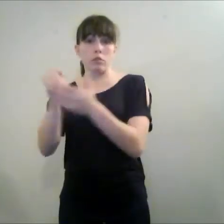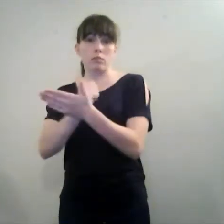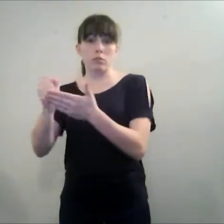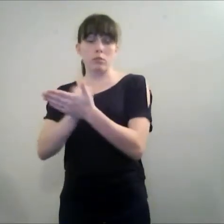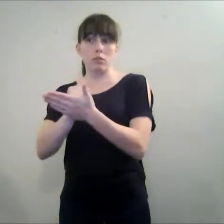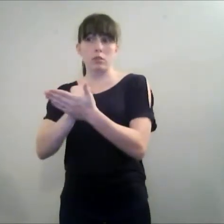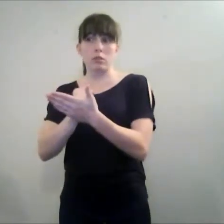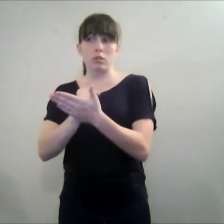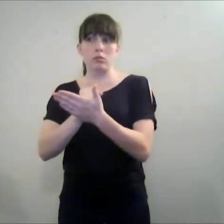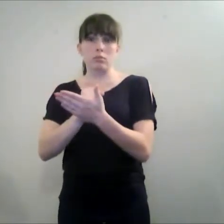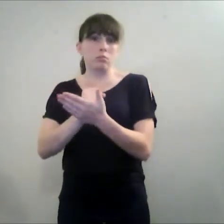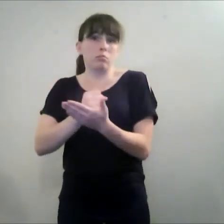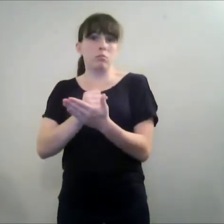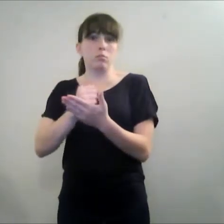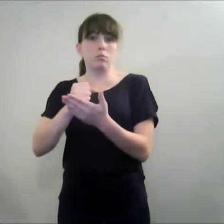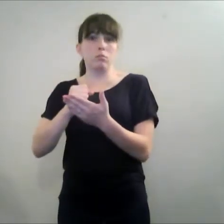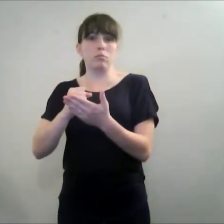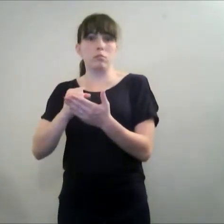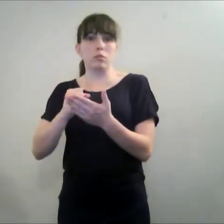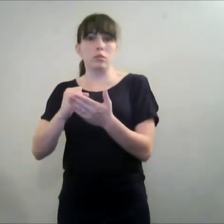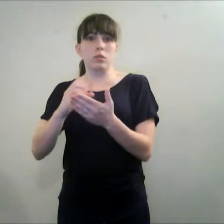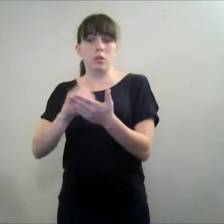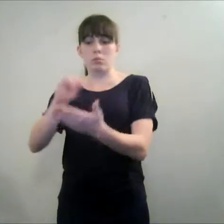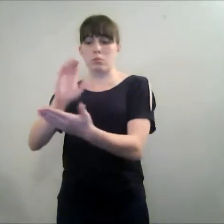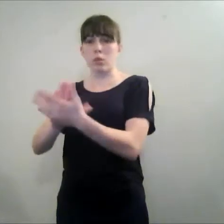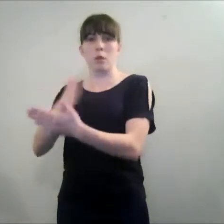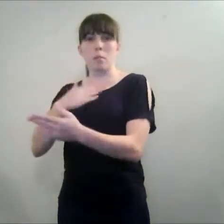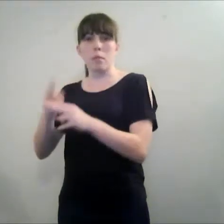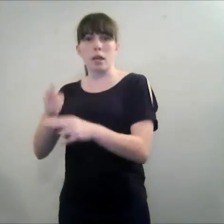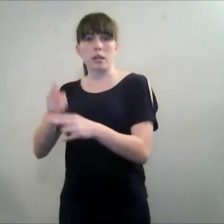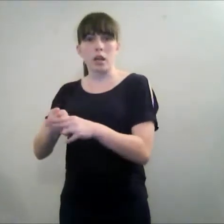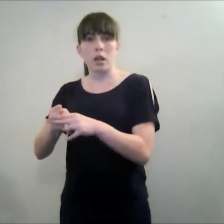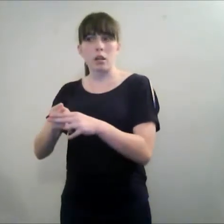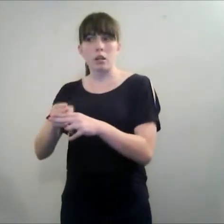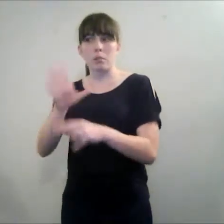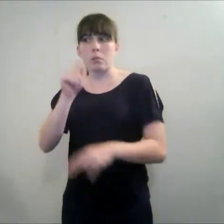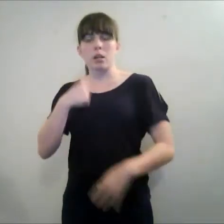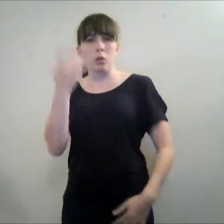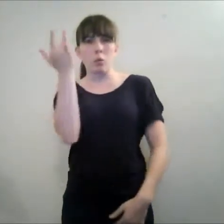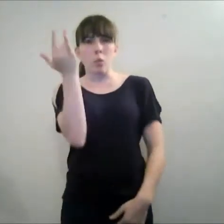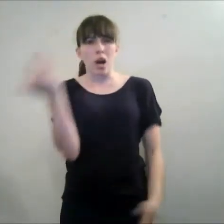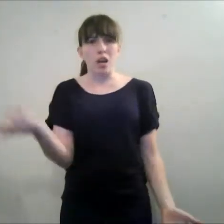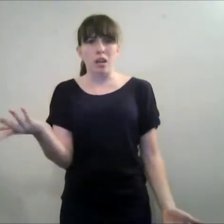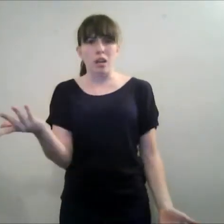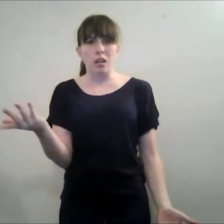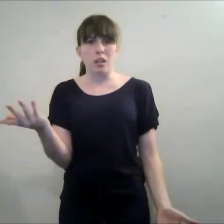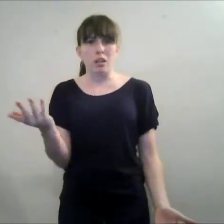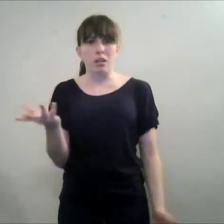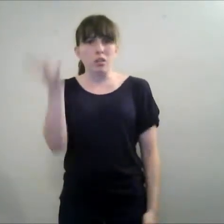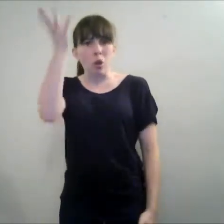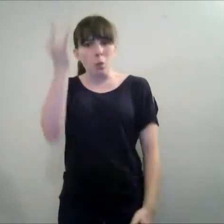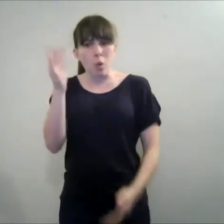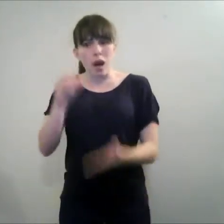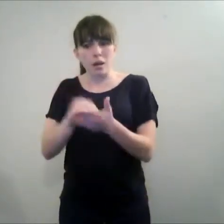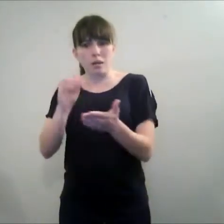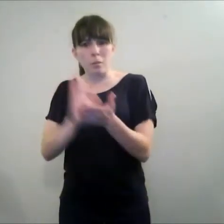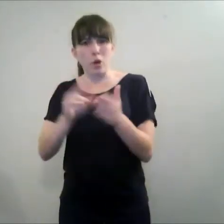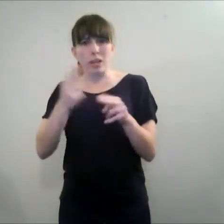Why? There is no earthly reason why your name is printed on a chip and pin card. And if you think about it, it's even